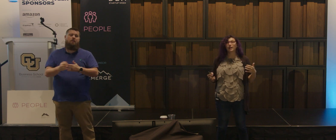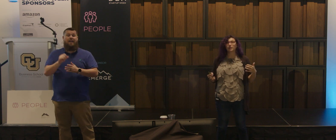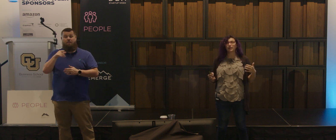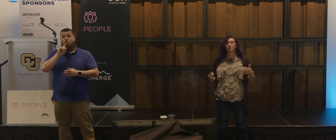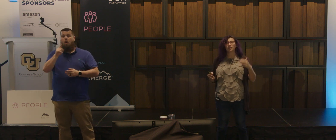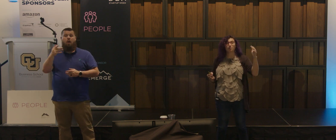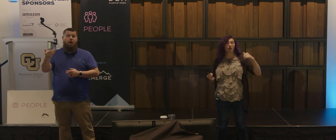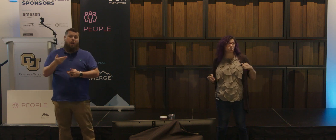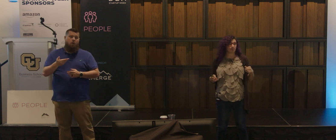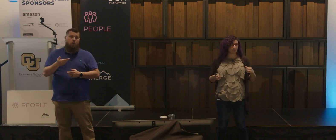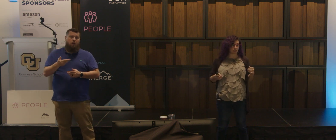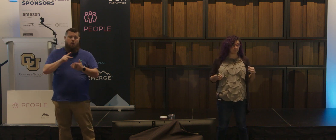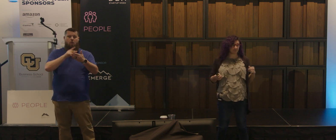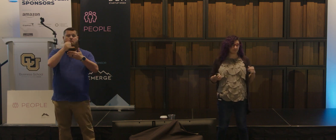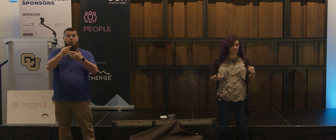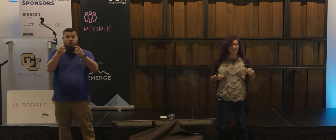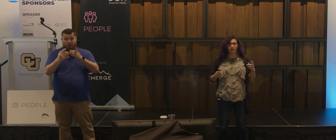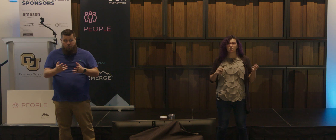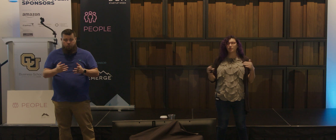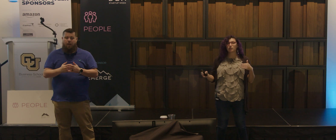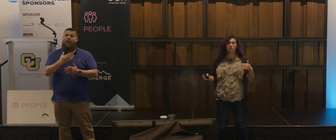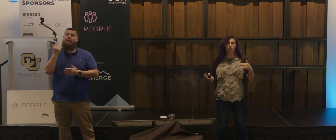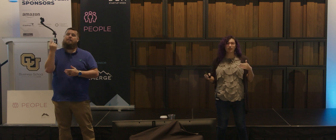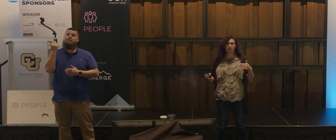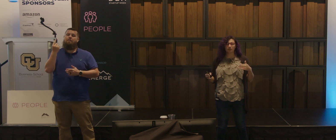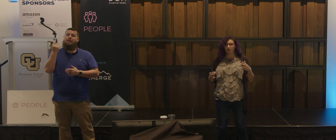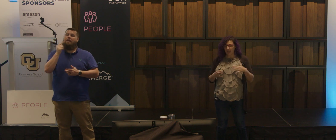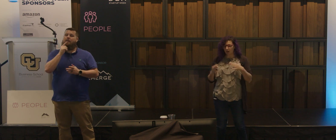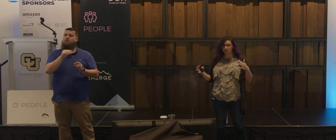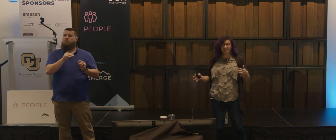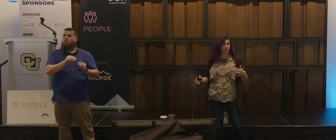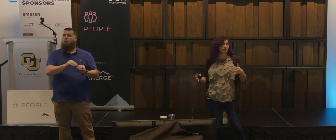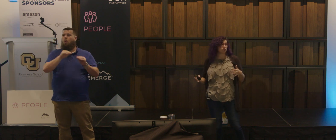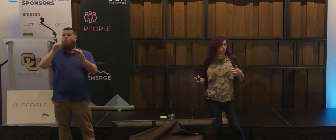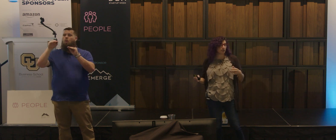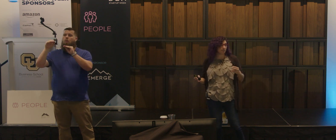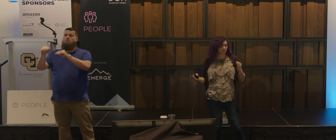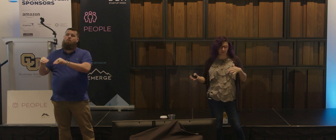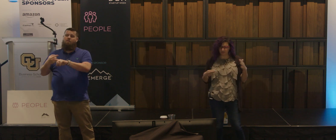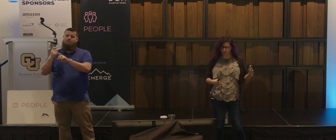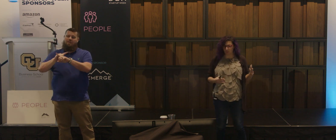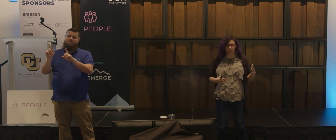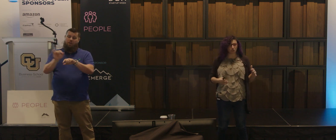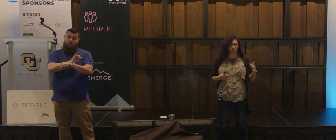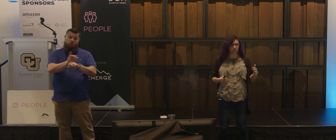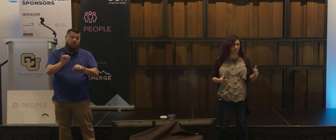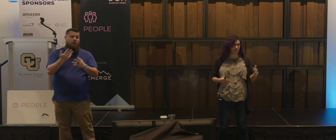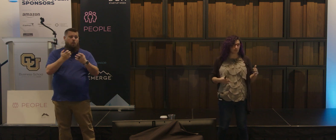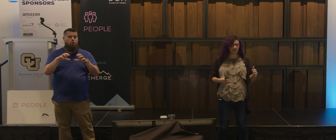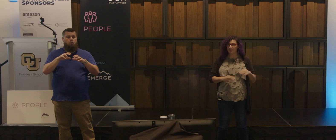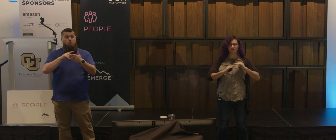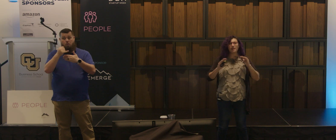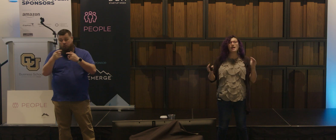you're hiring a project manager and somebody is moving out of a different industry and they want to do